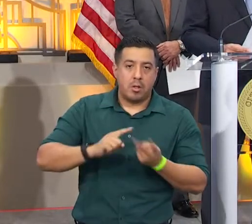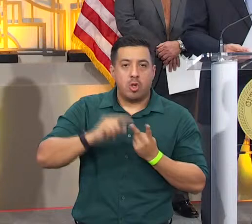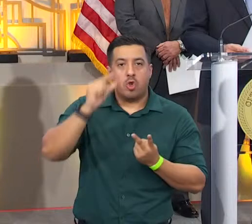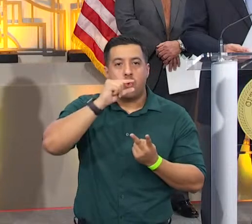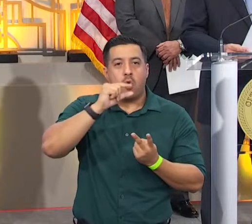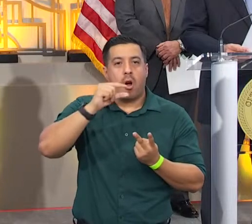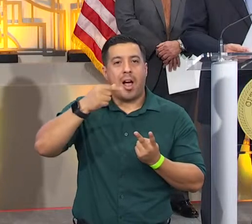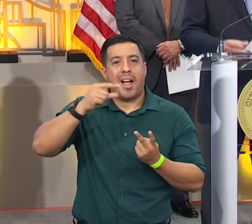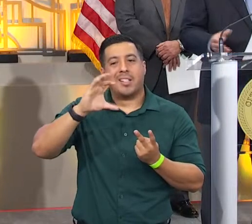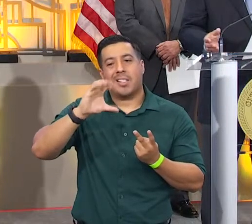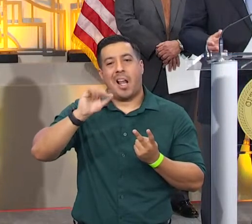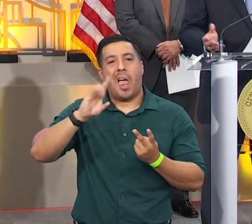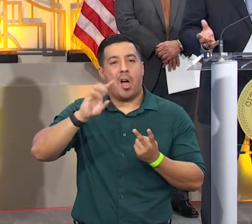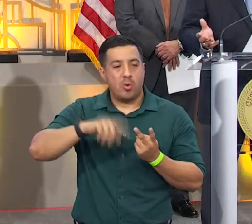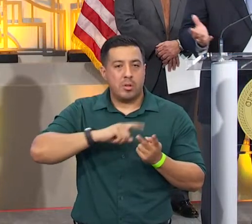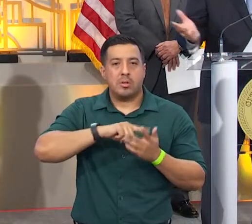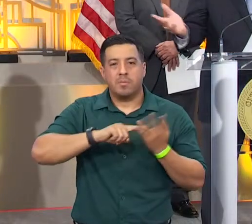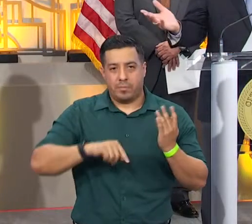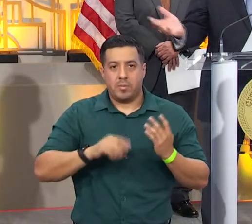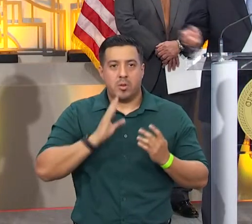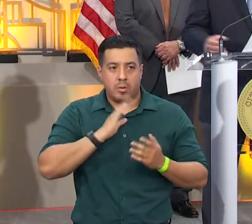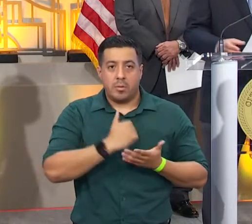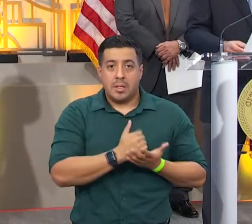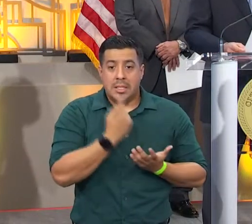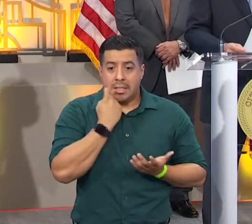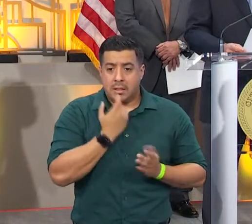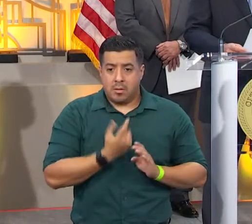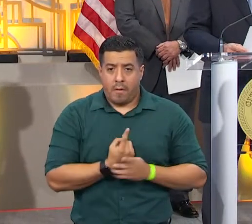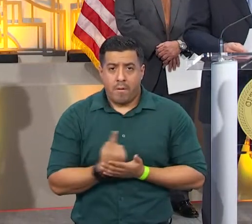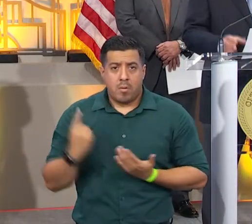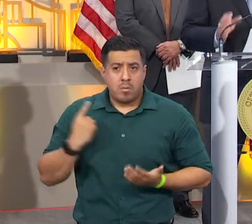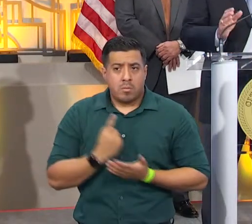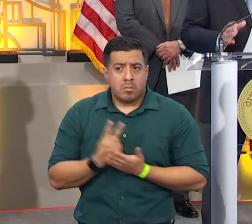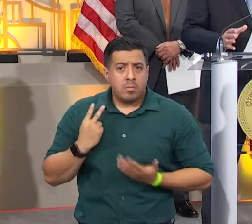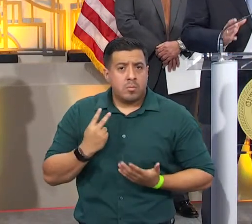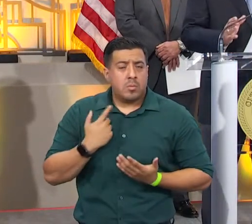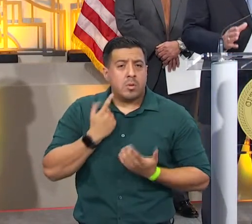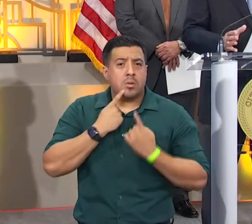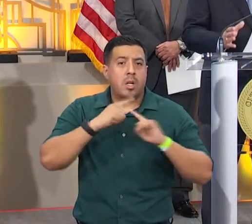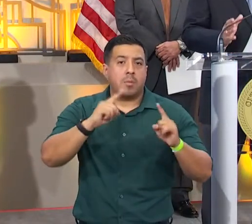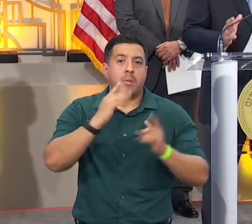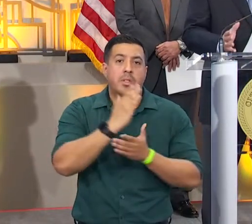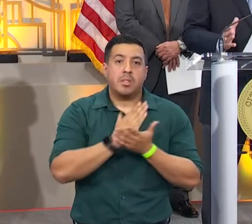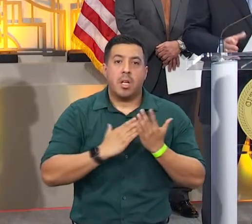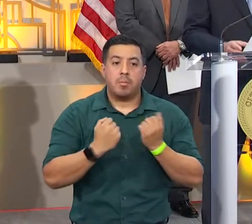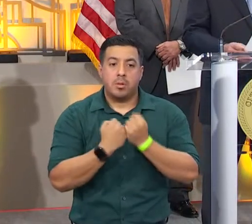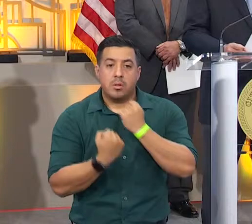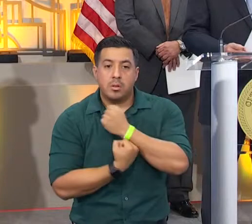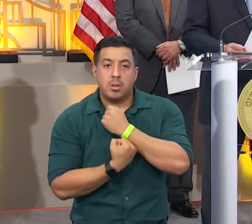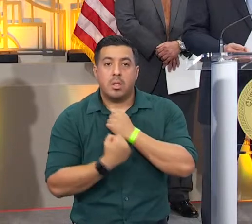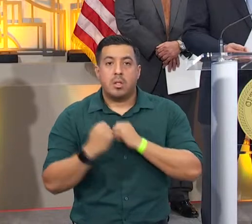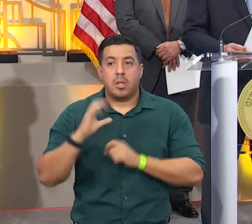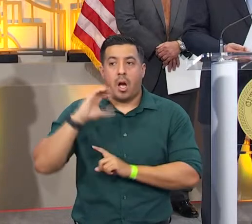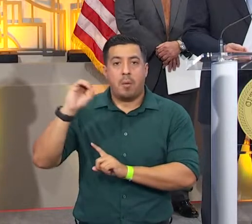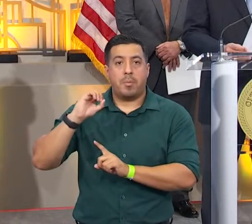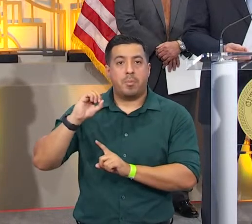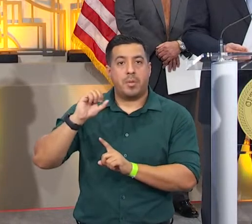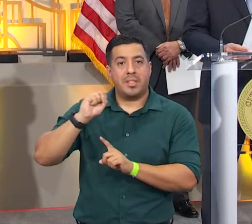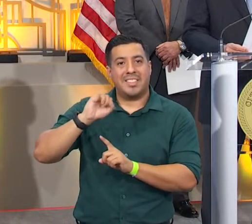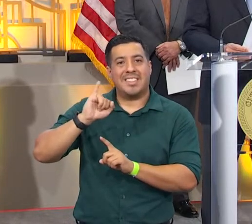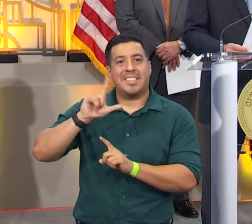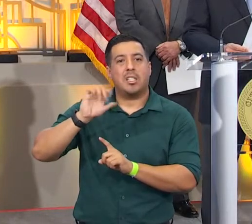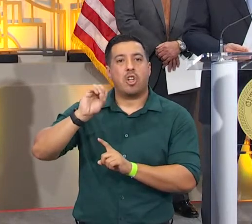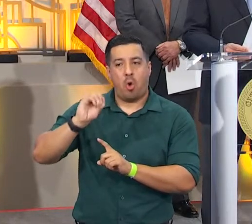AWS. Plus, we just had the announcement just a few weeks ago by one of the founding companies of Silicon Valley, Hewlett